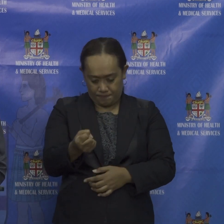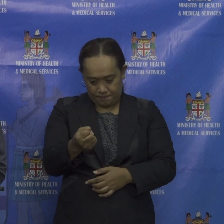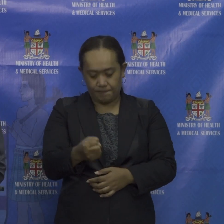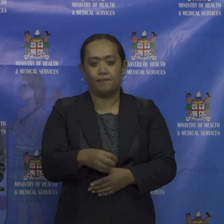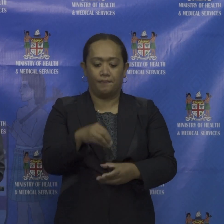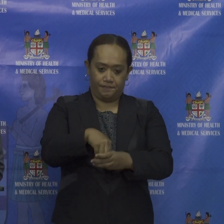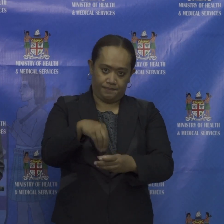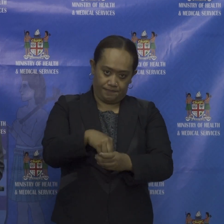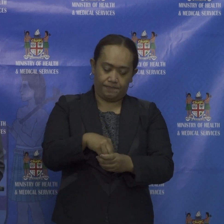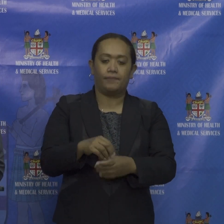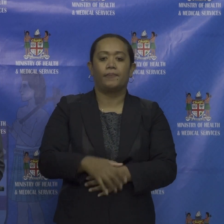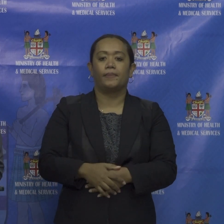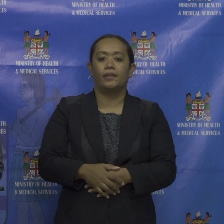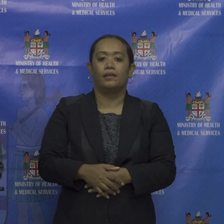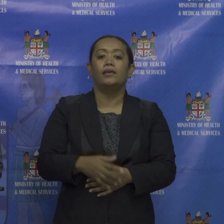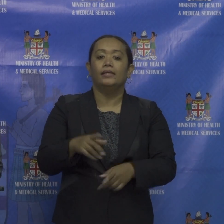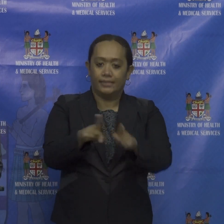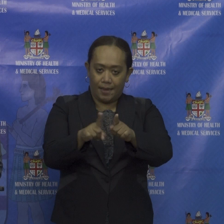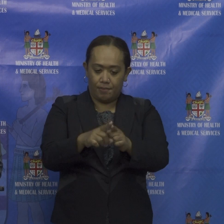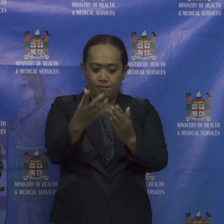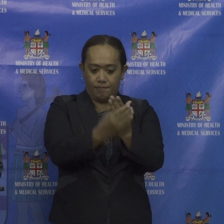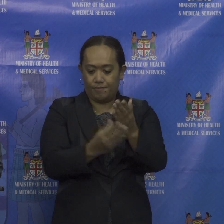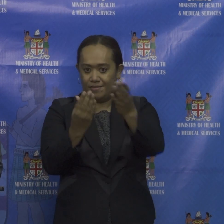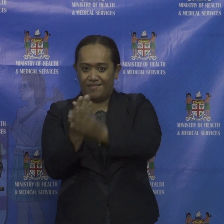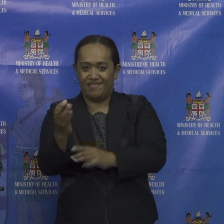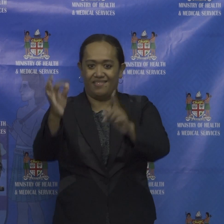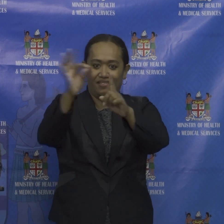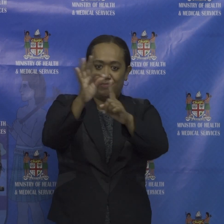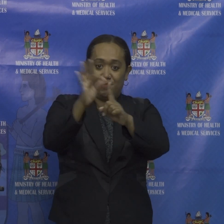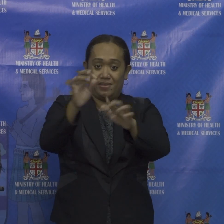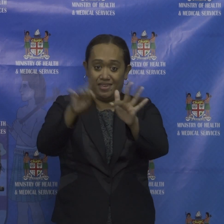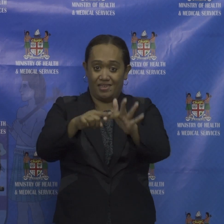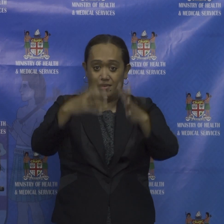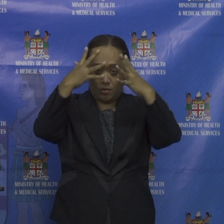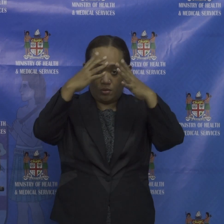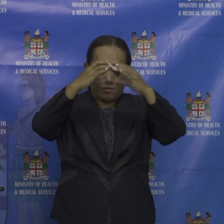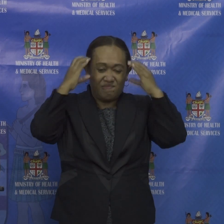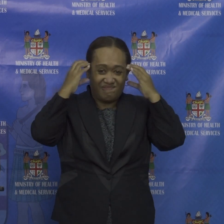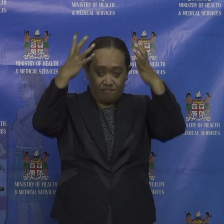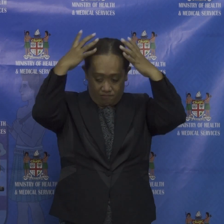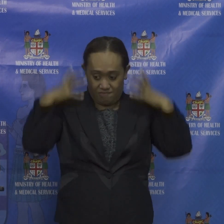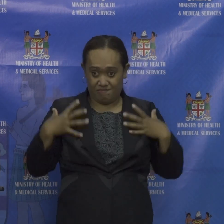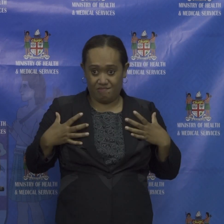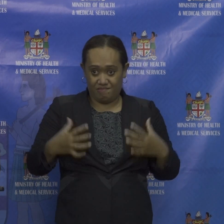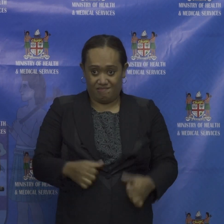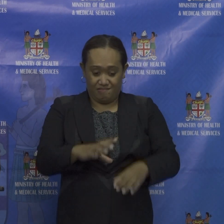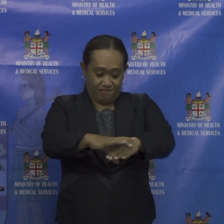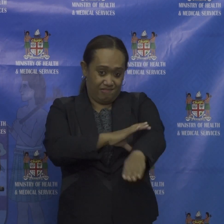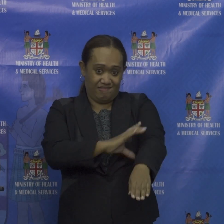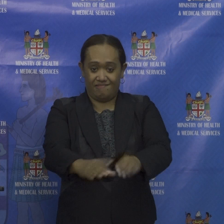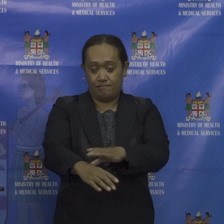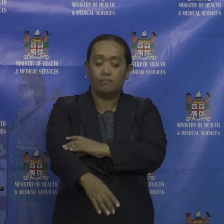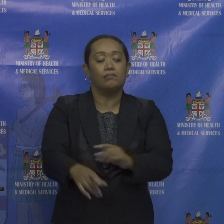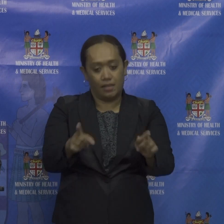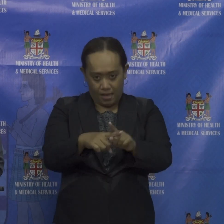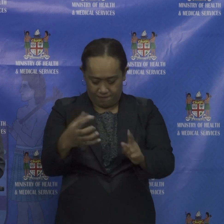We also have all our PPEs that we have to maintain the supply of, which of course is something that's going to escalate. When I